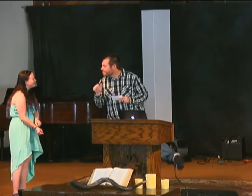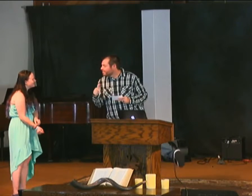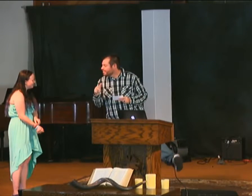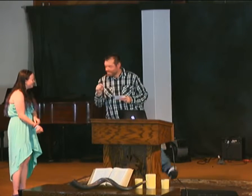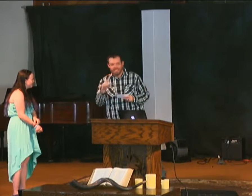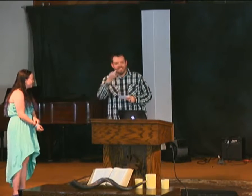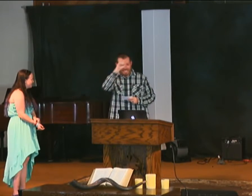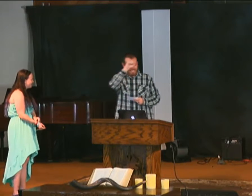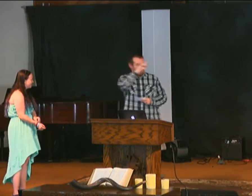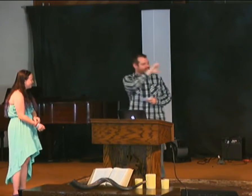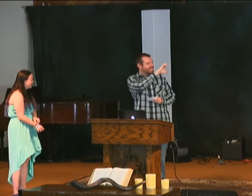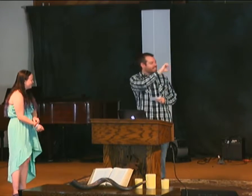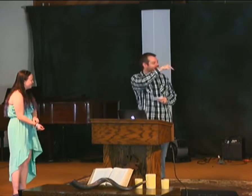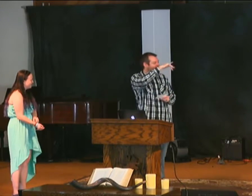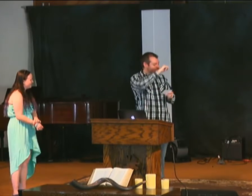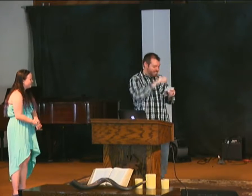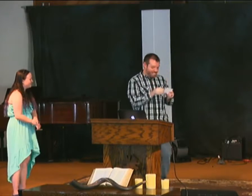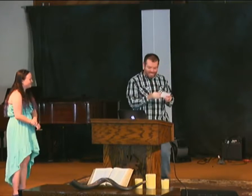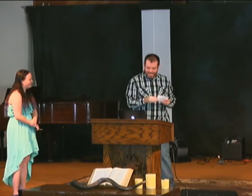Egypt?